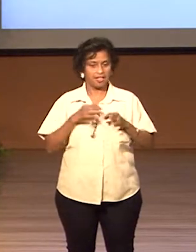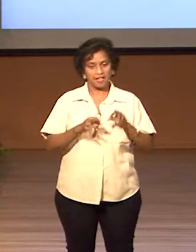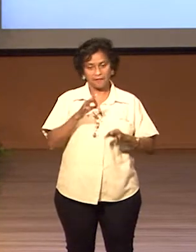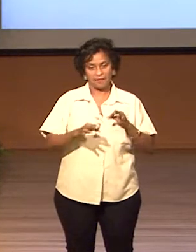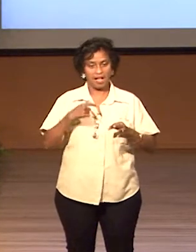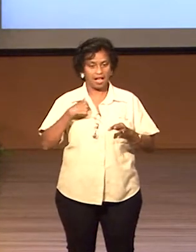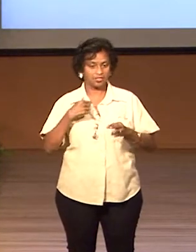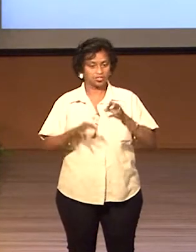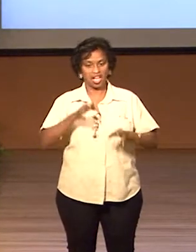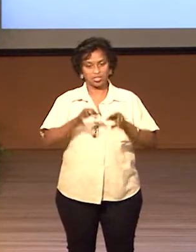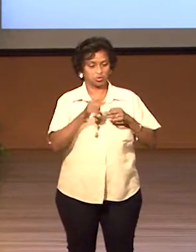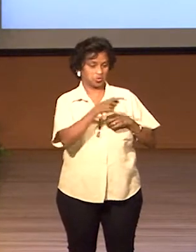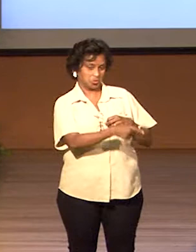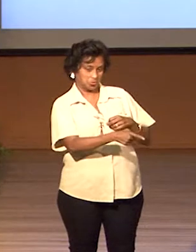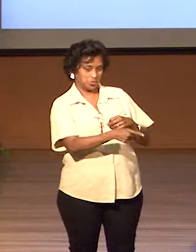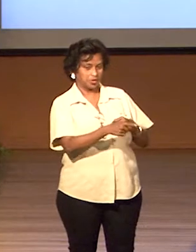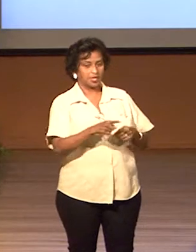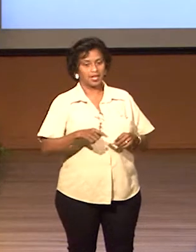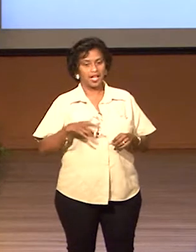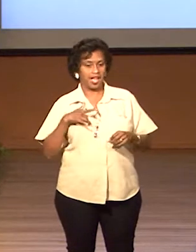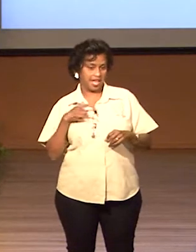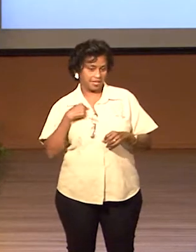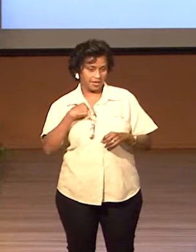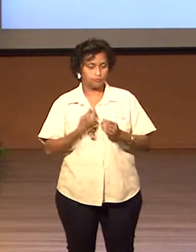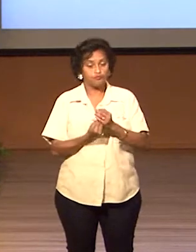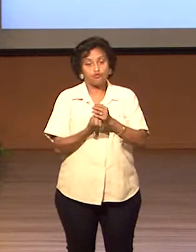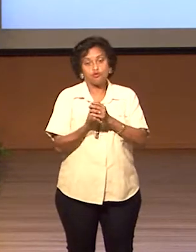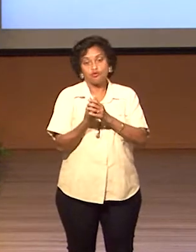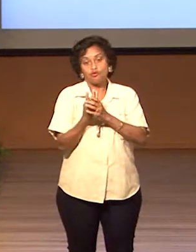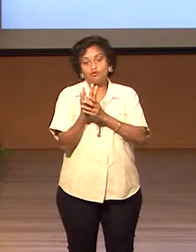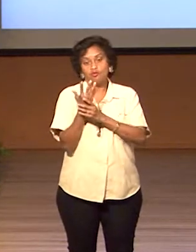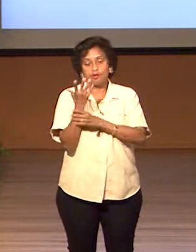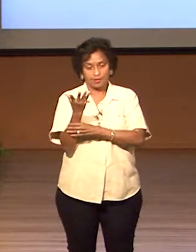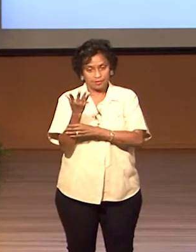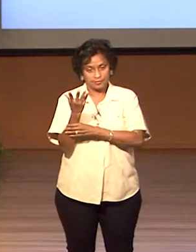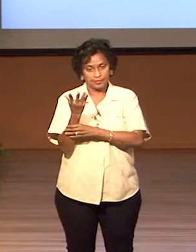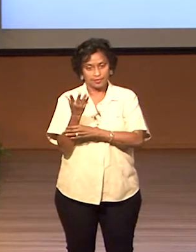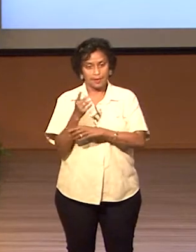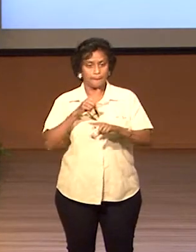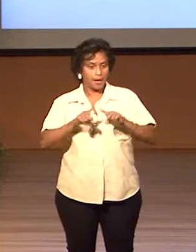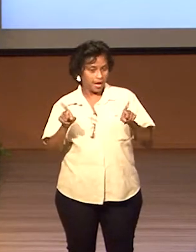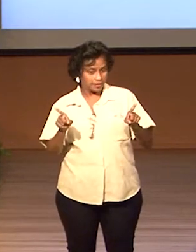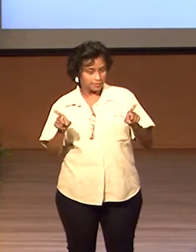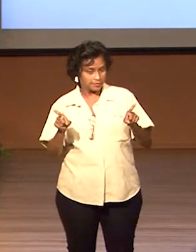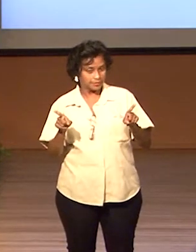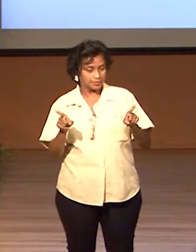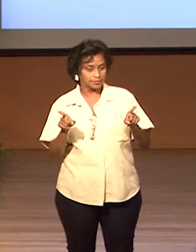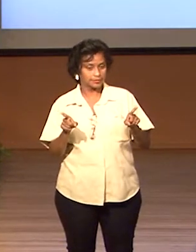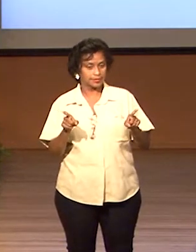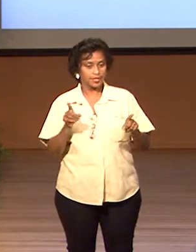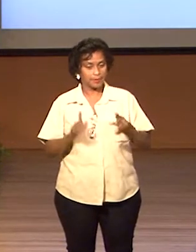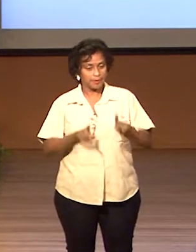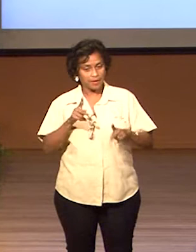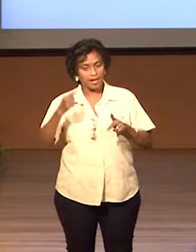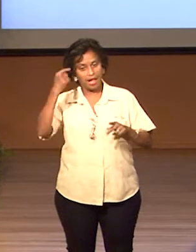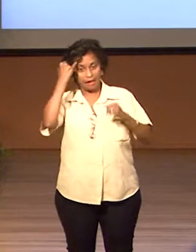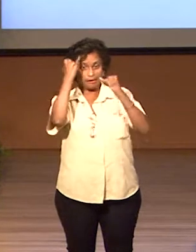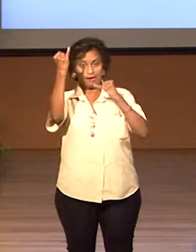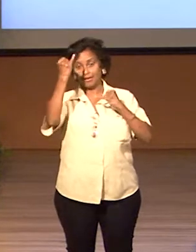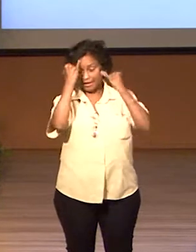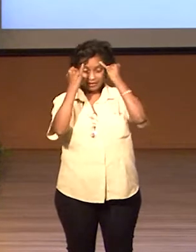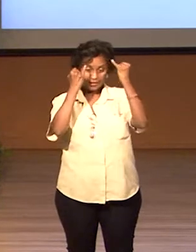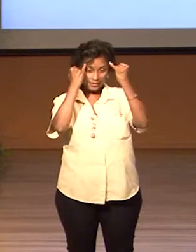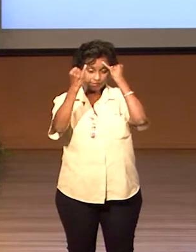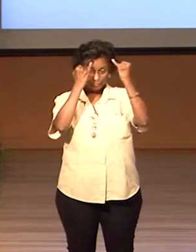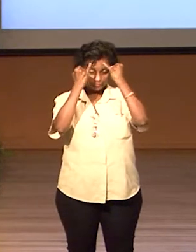desire, or the ultimate objective in terms of overcoming these ideas of disability that we have. The